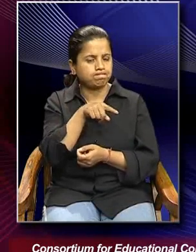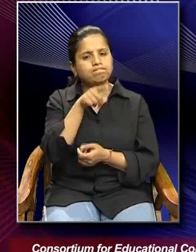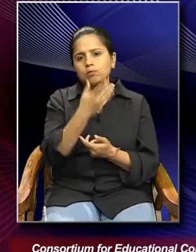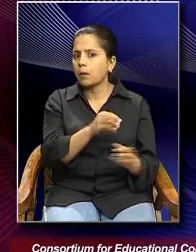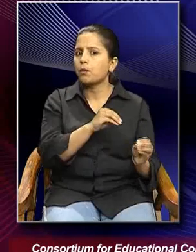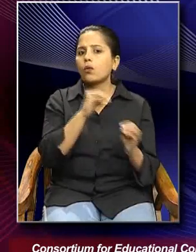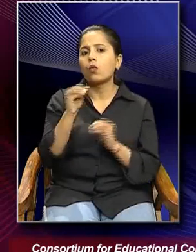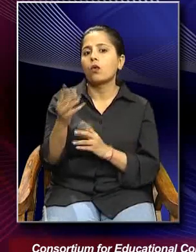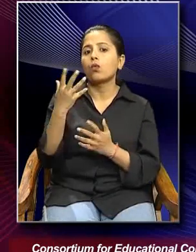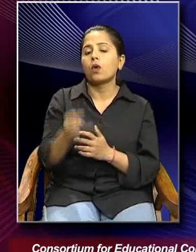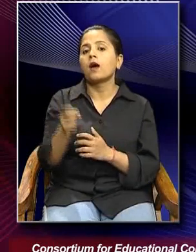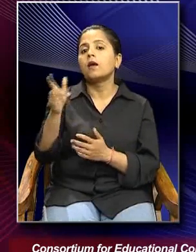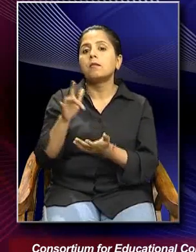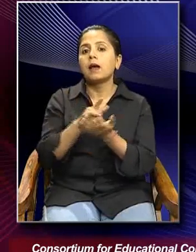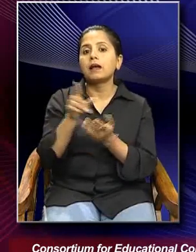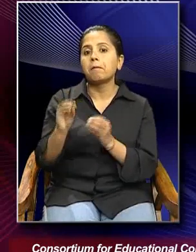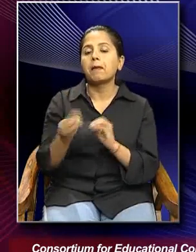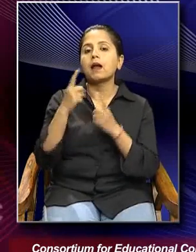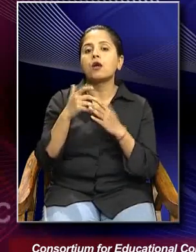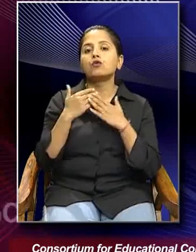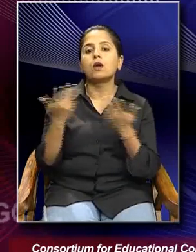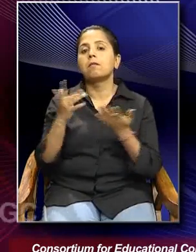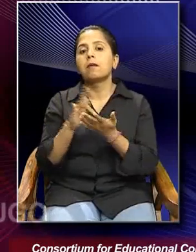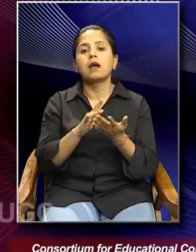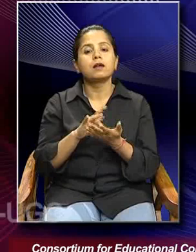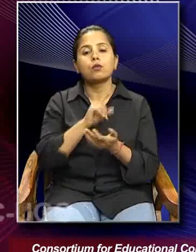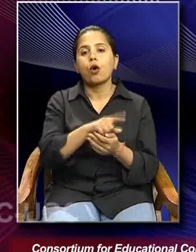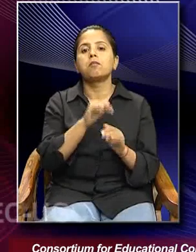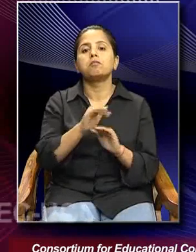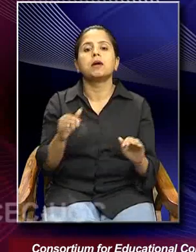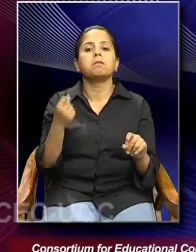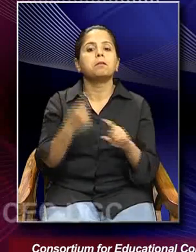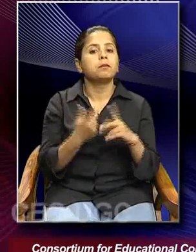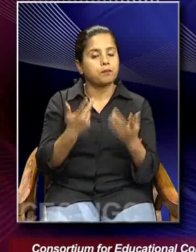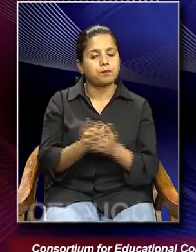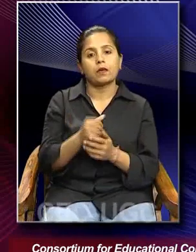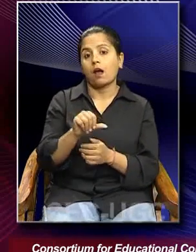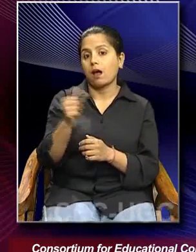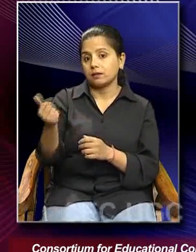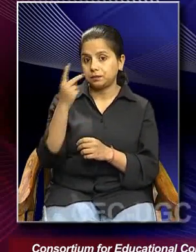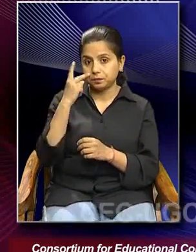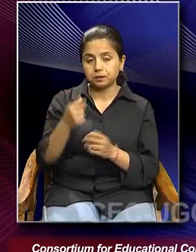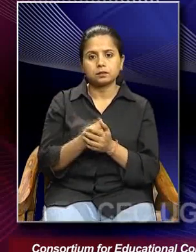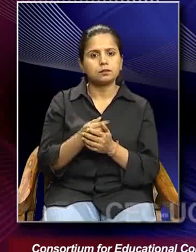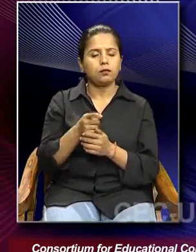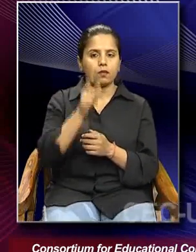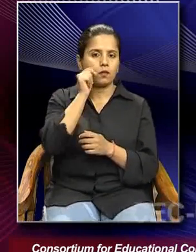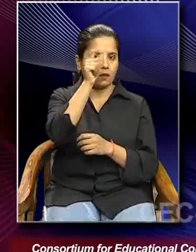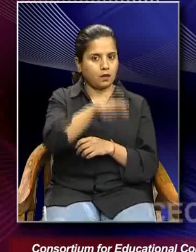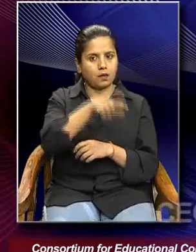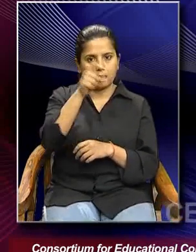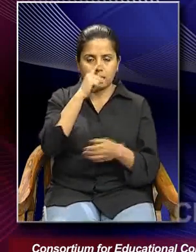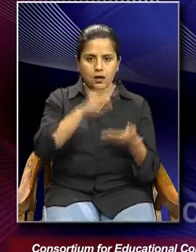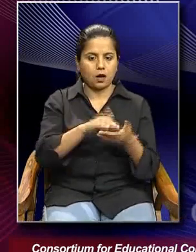move to places where they can give better education to their children. On the other hand, there is a couple